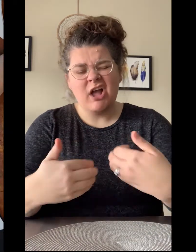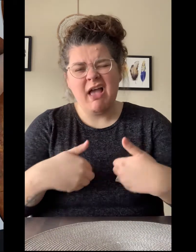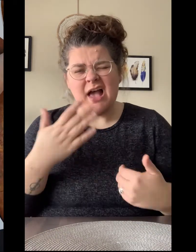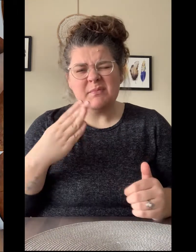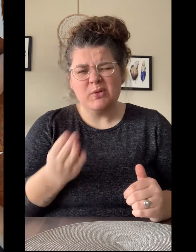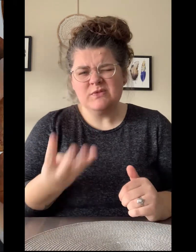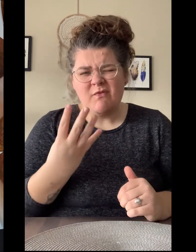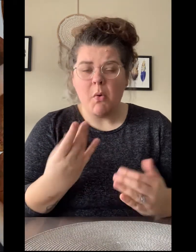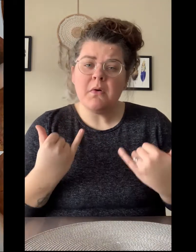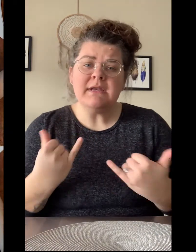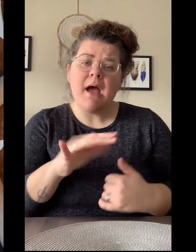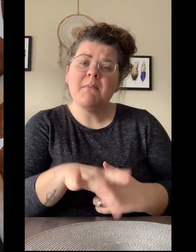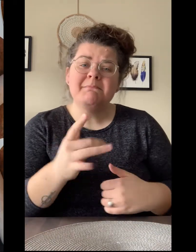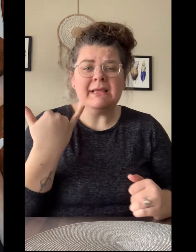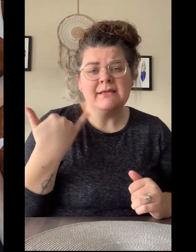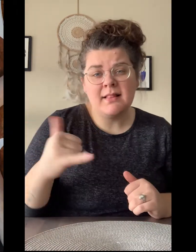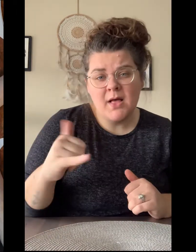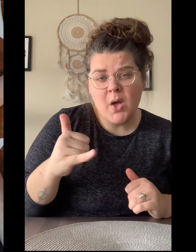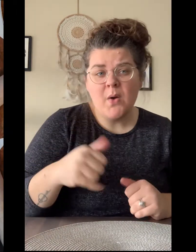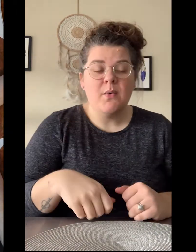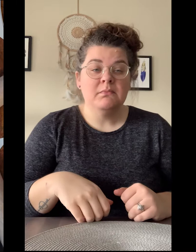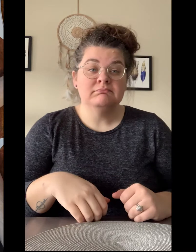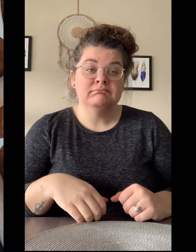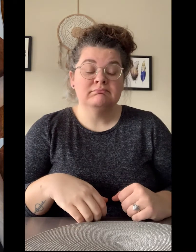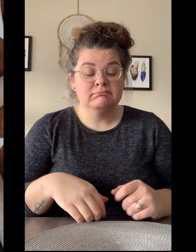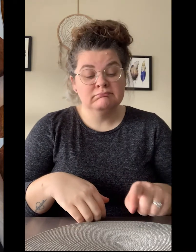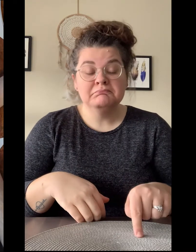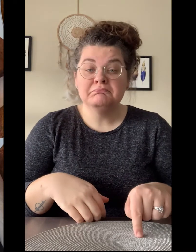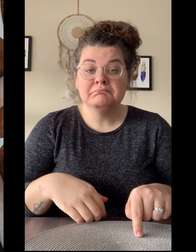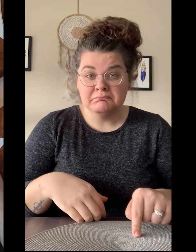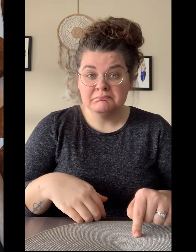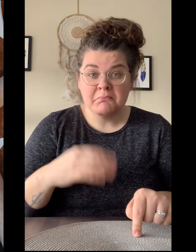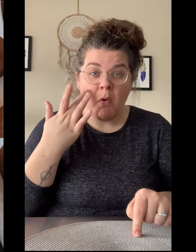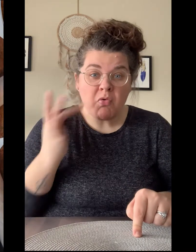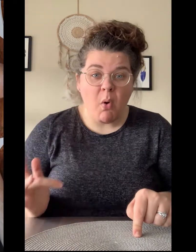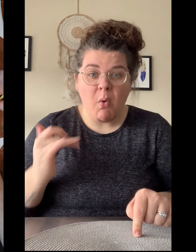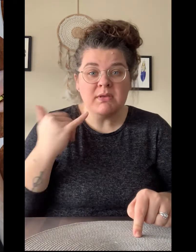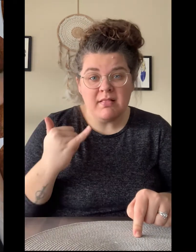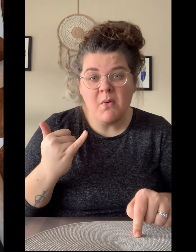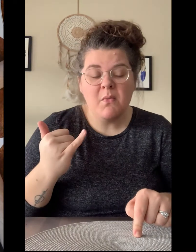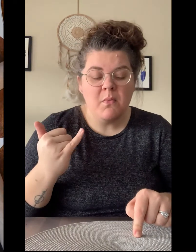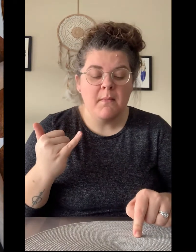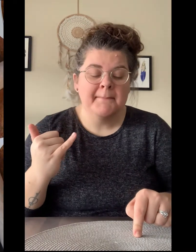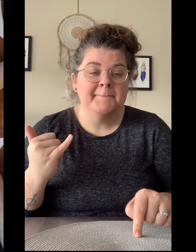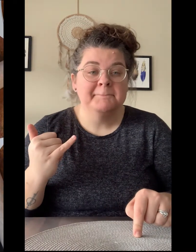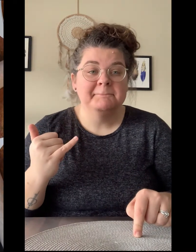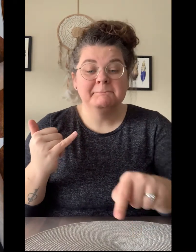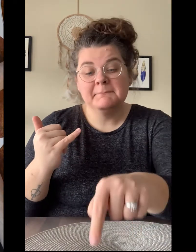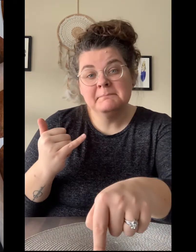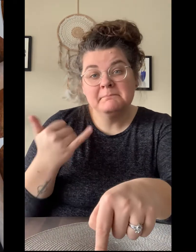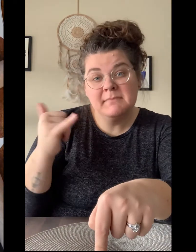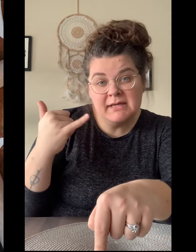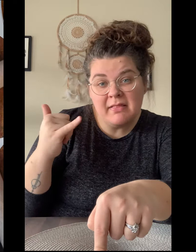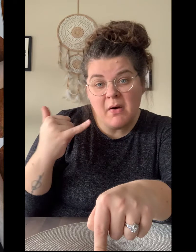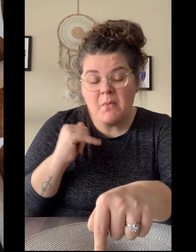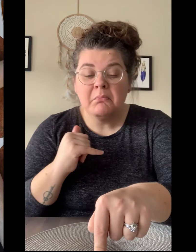blues. We'll grab a yellow. Color another fin, nice gold color yellow here. Go to